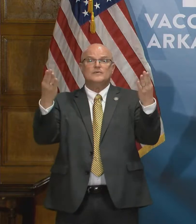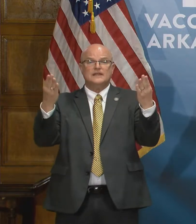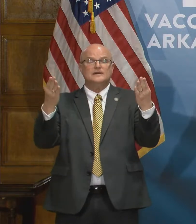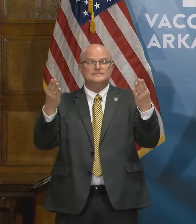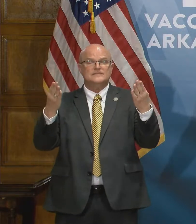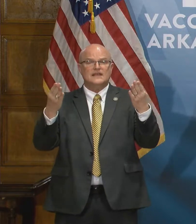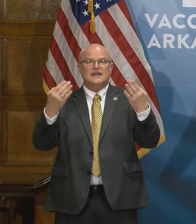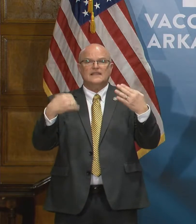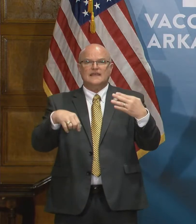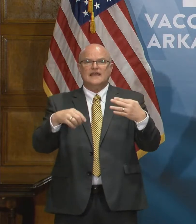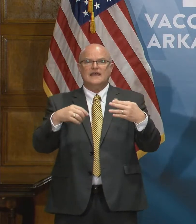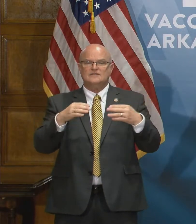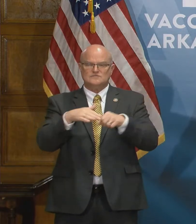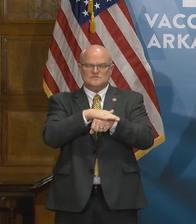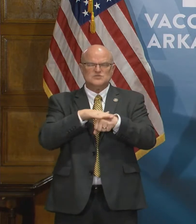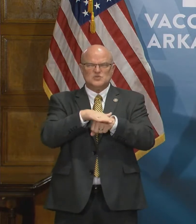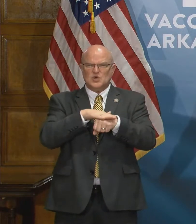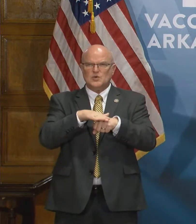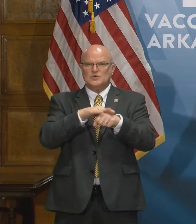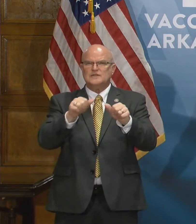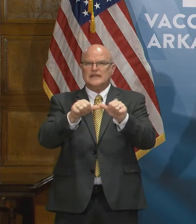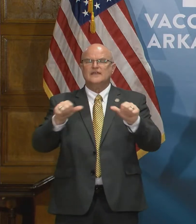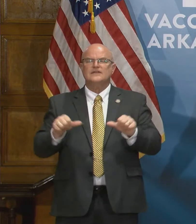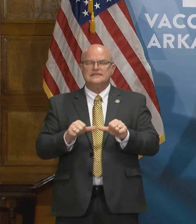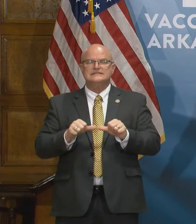are produced locally.